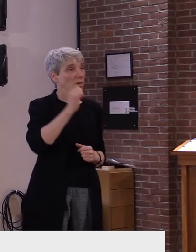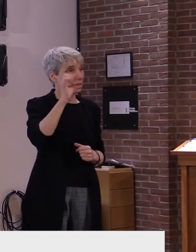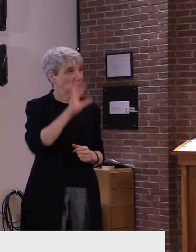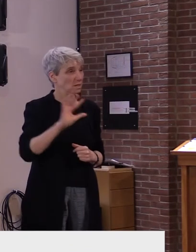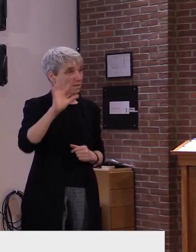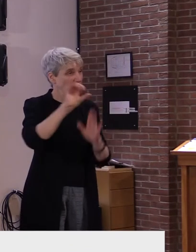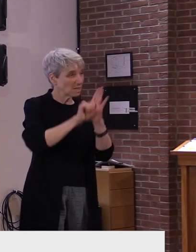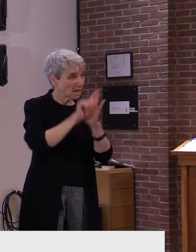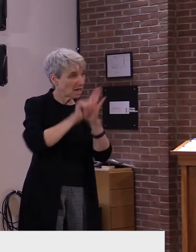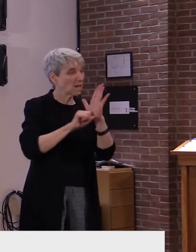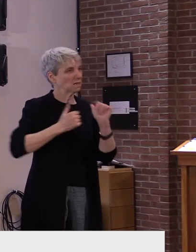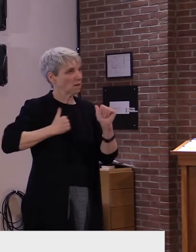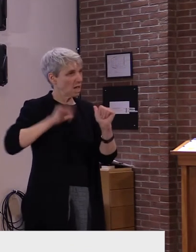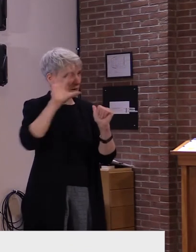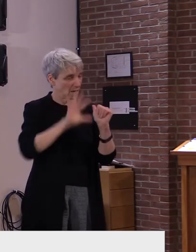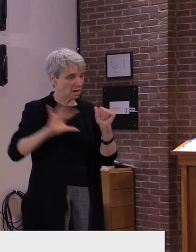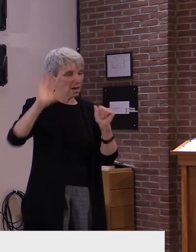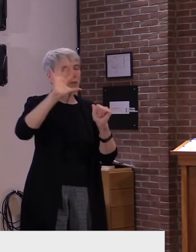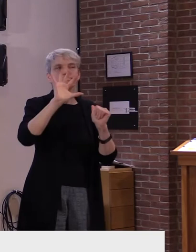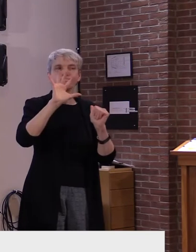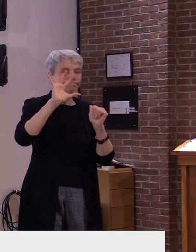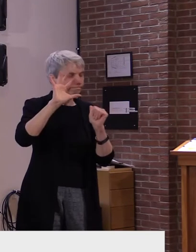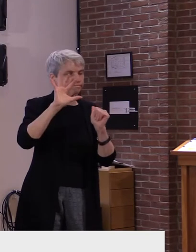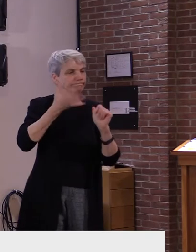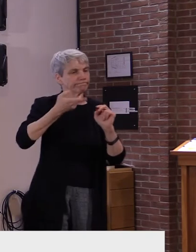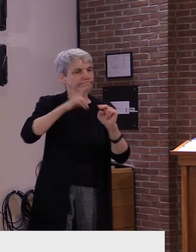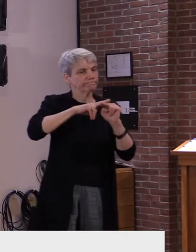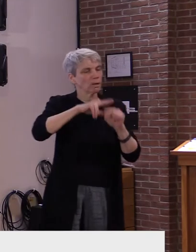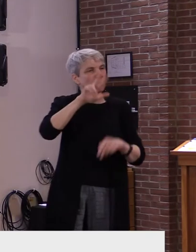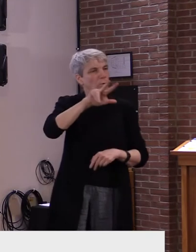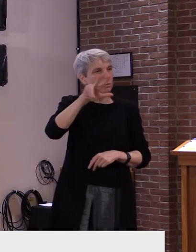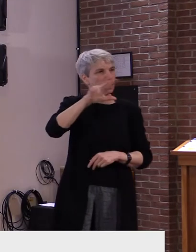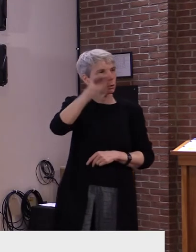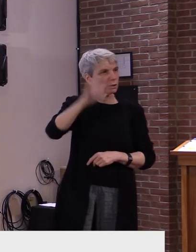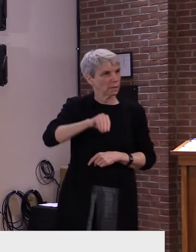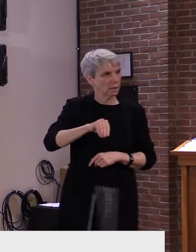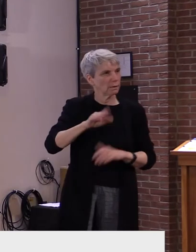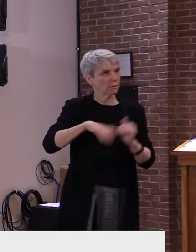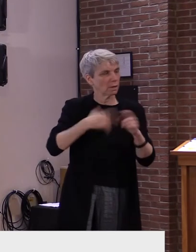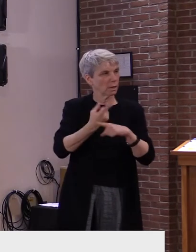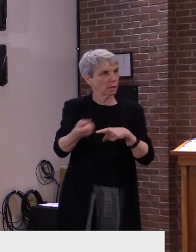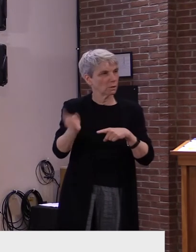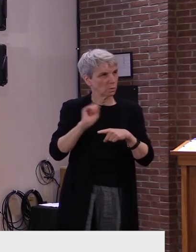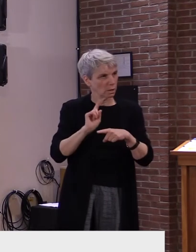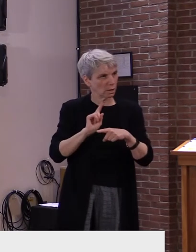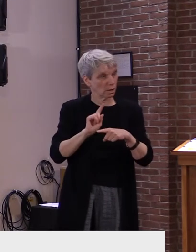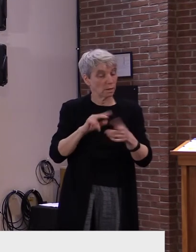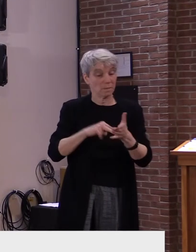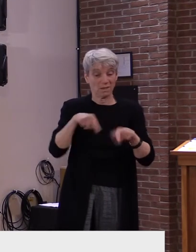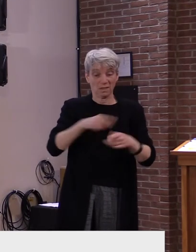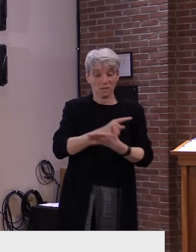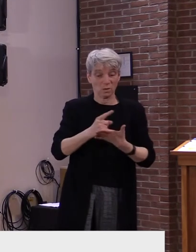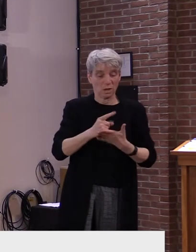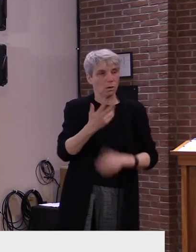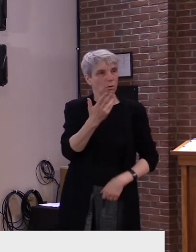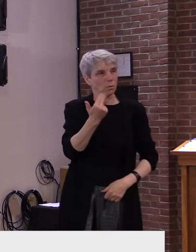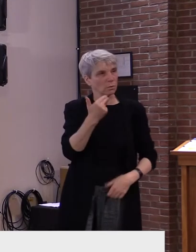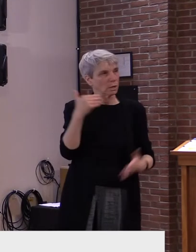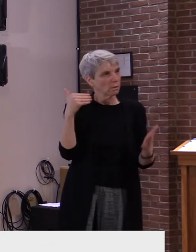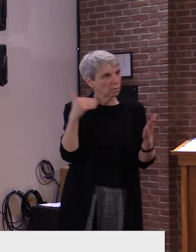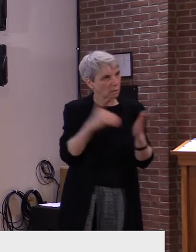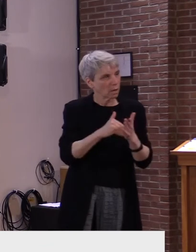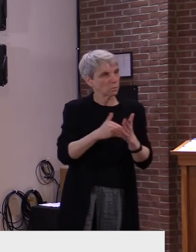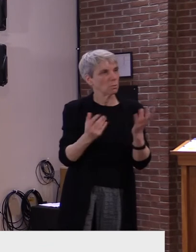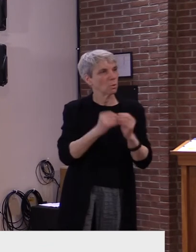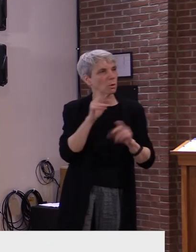increased our case count about 33 percent compared to last week an additional 13 000 cases this week compared to the number that